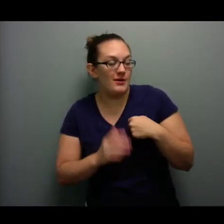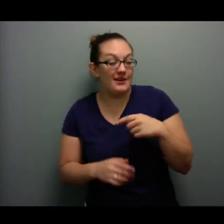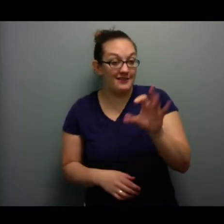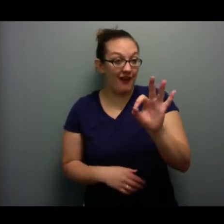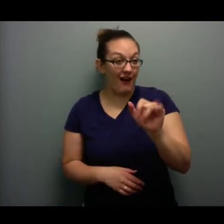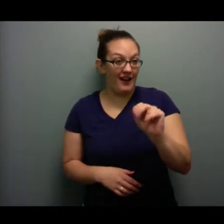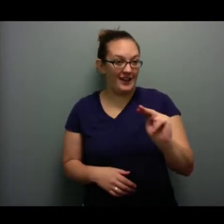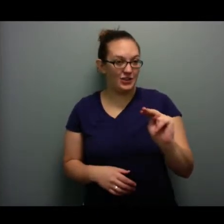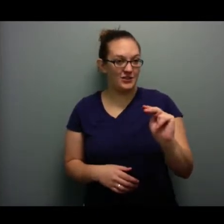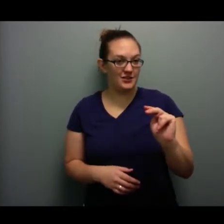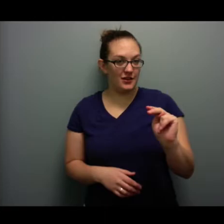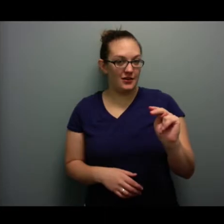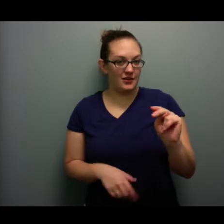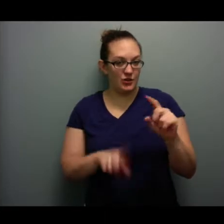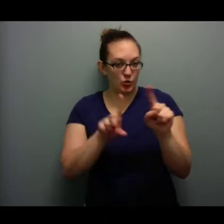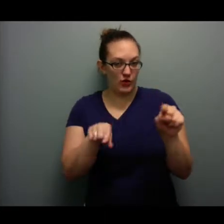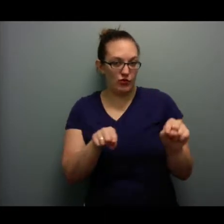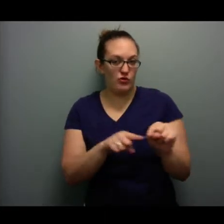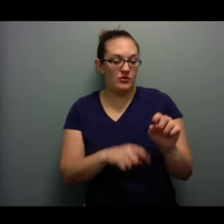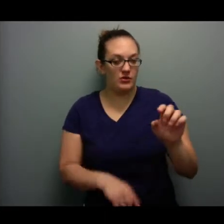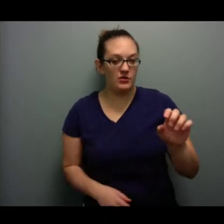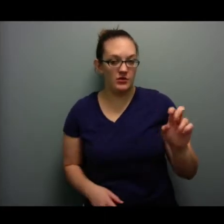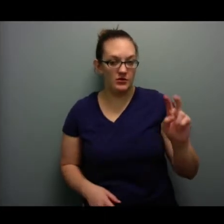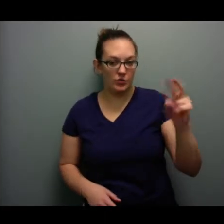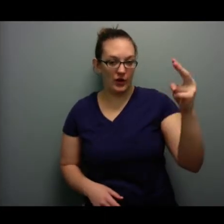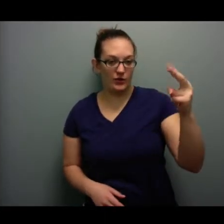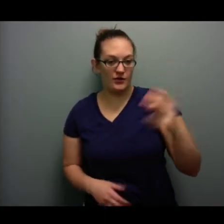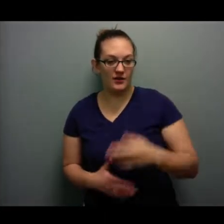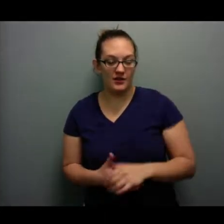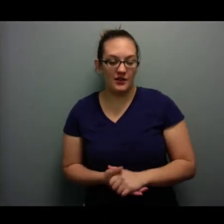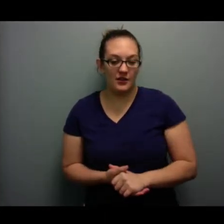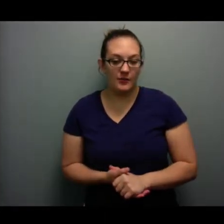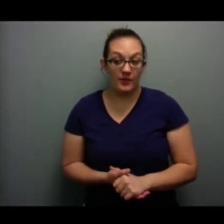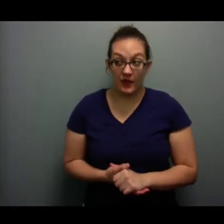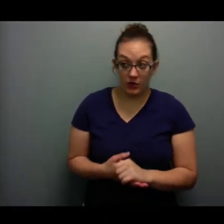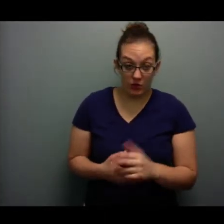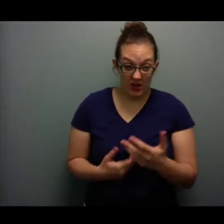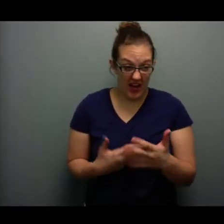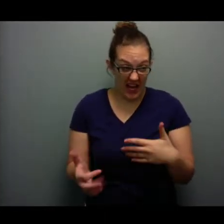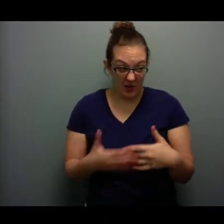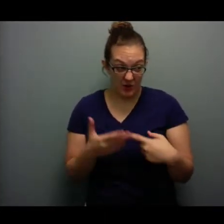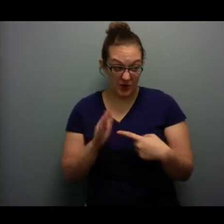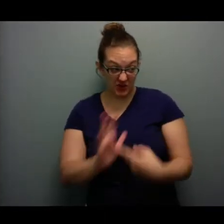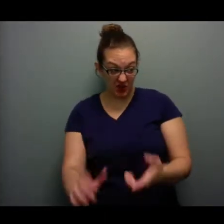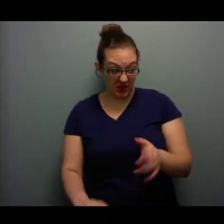Can you actually show me that in the picture? Is there any way to show that in the picture?